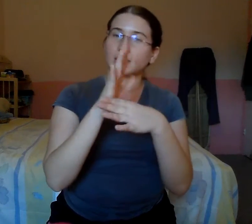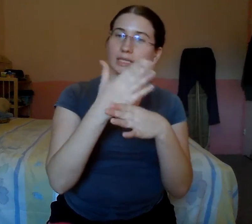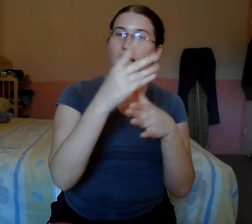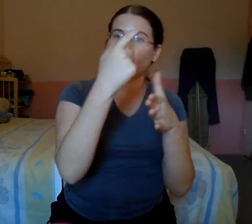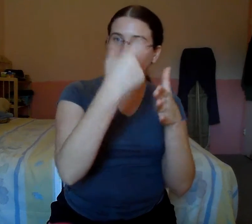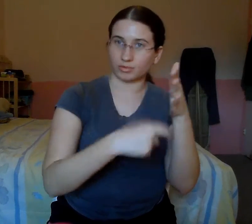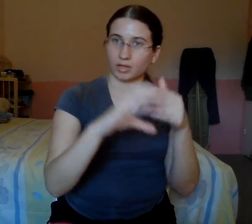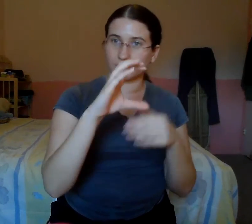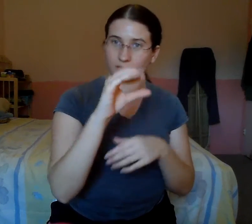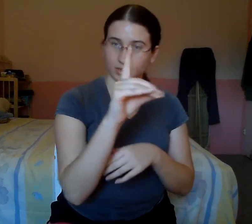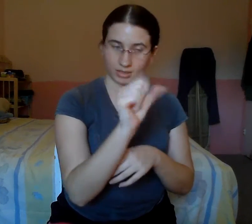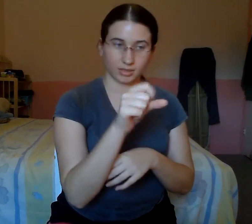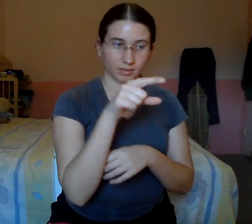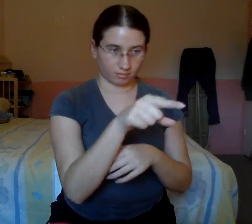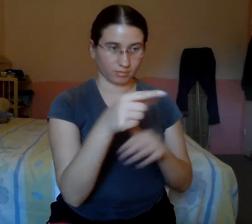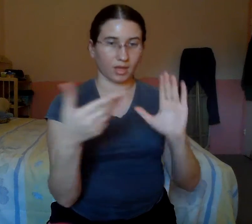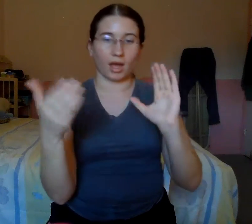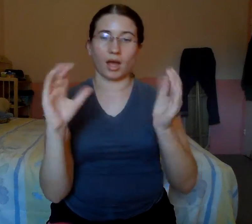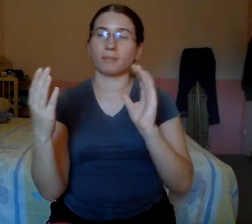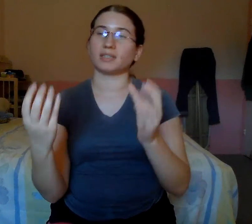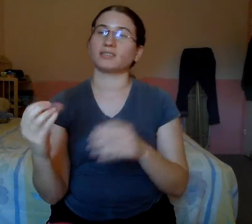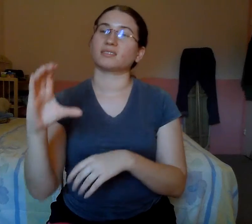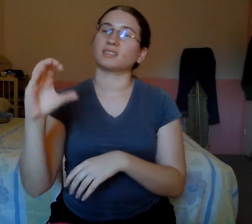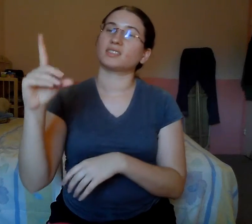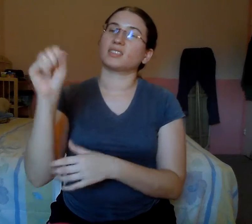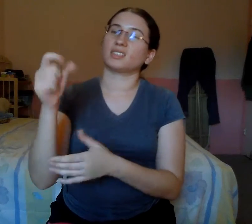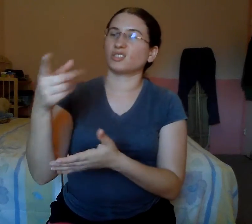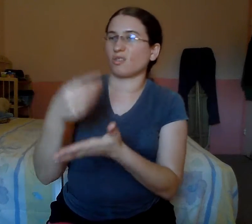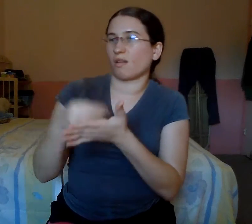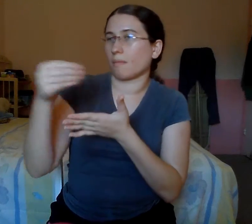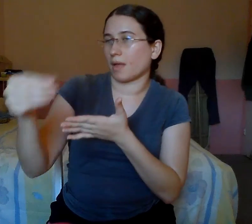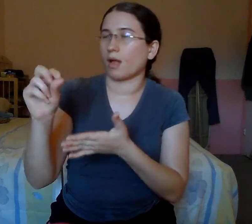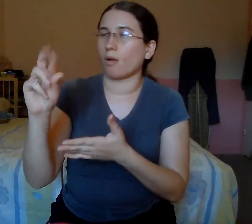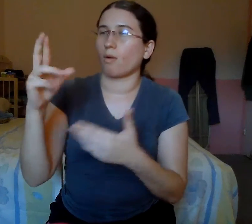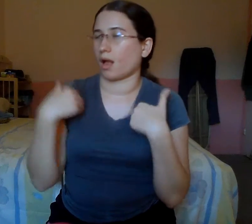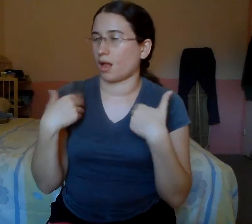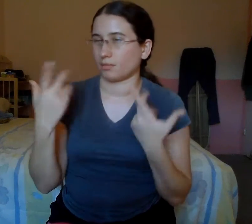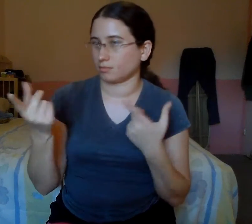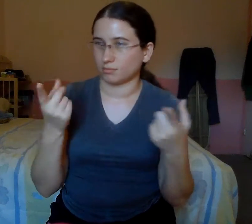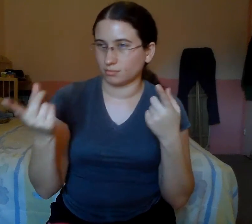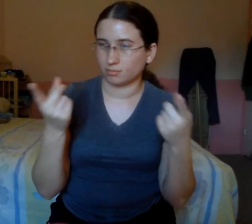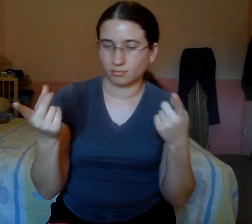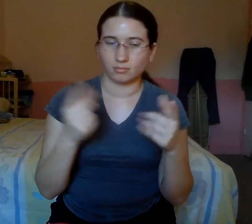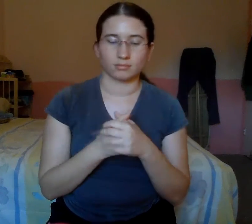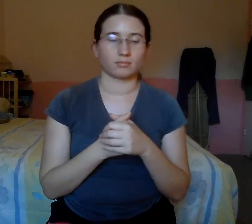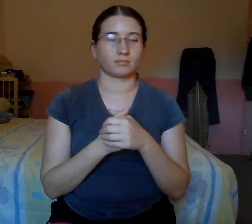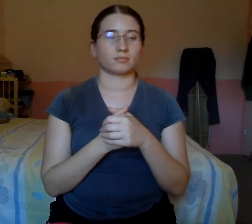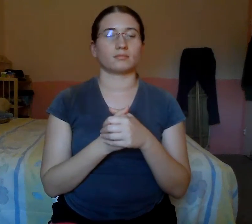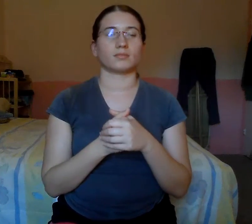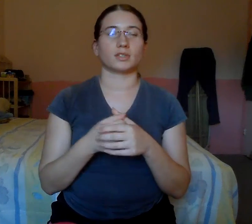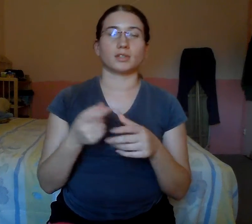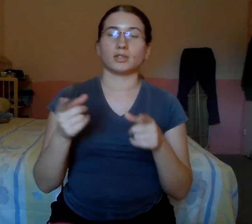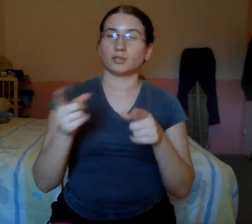of a CD versus how many CDs you may purchase or you may have. So we're going to use that to do a little